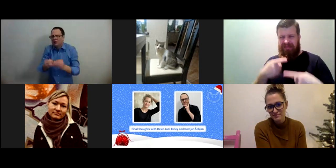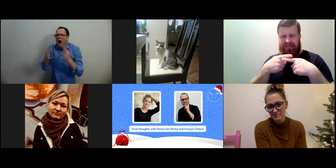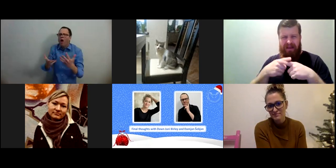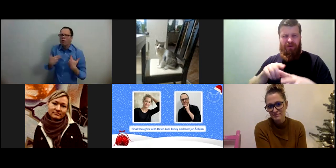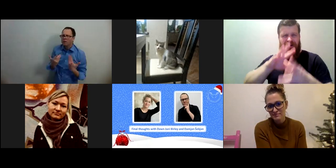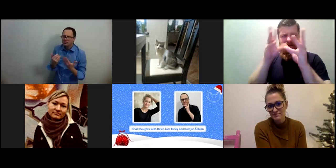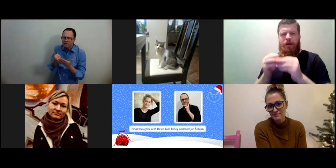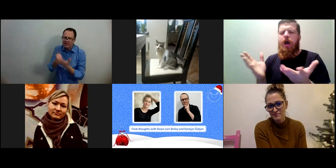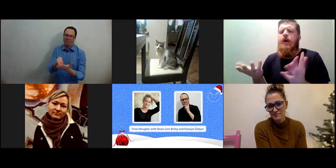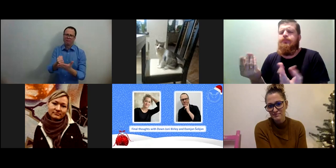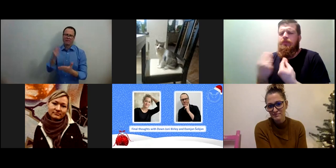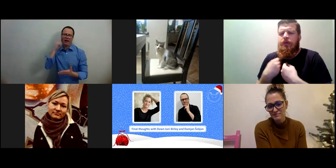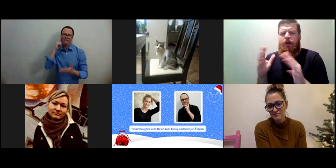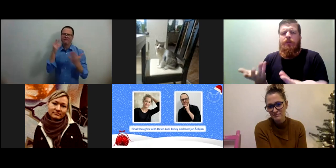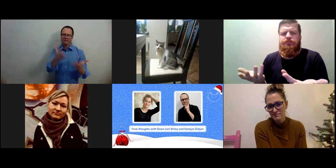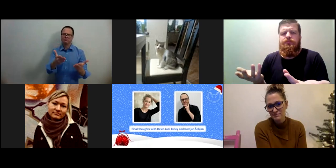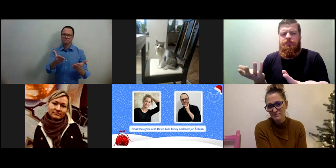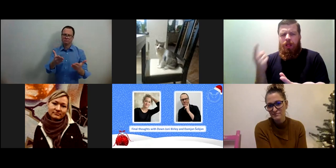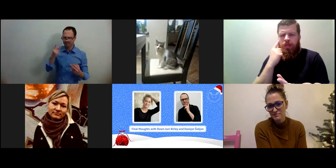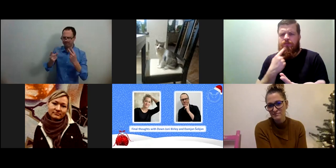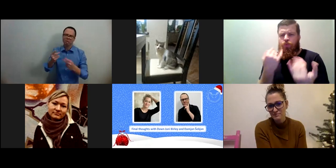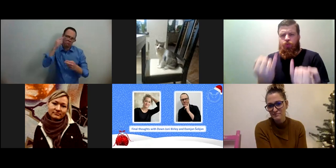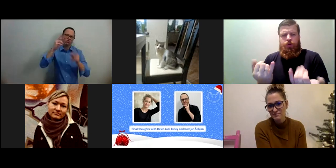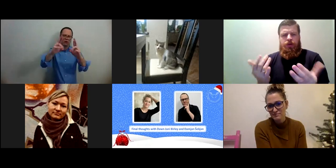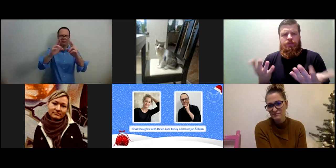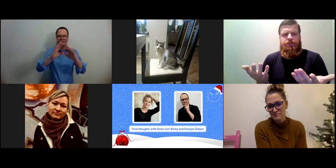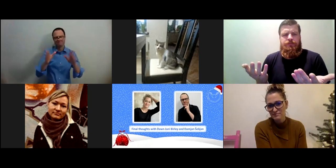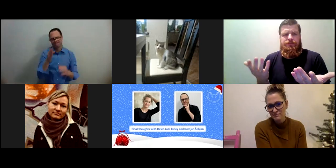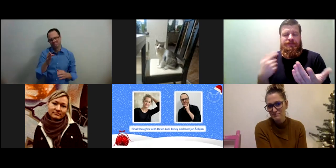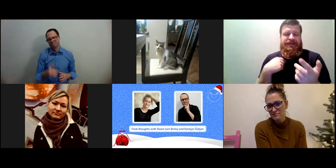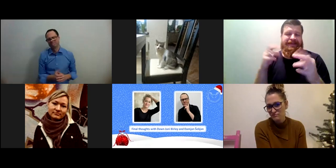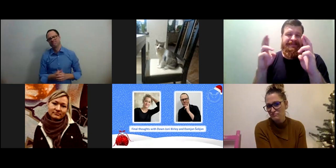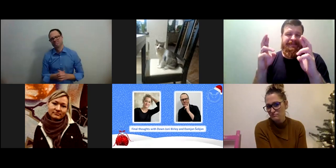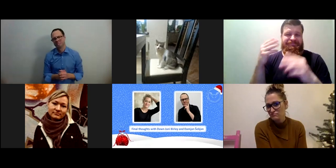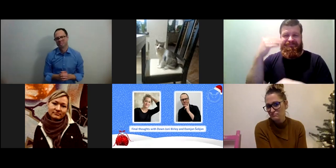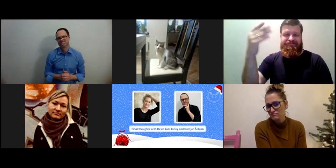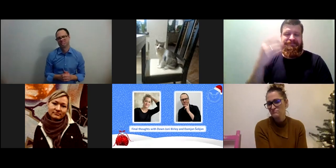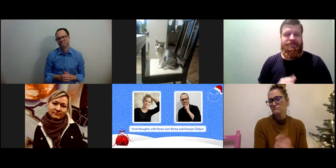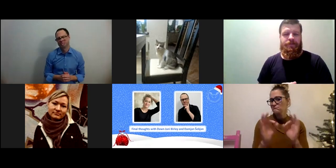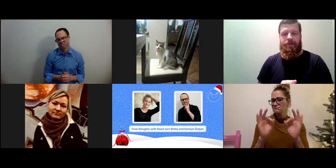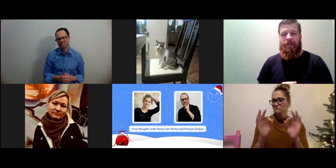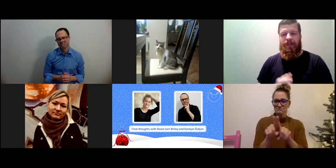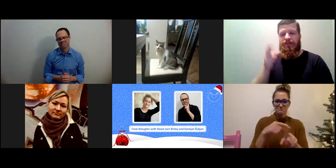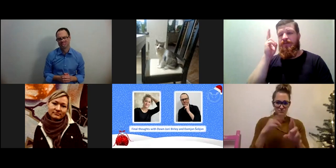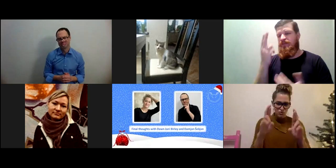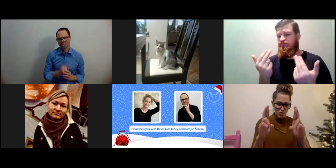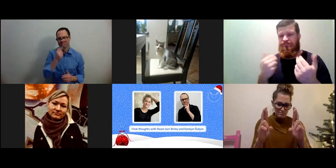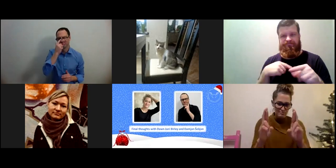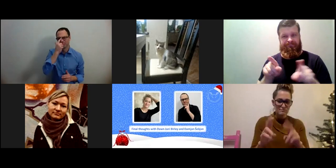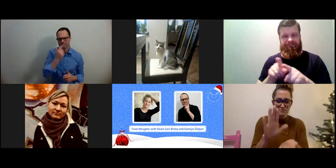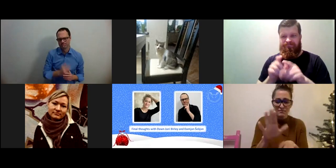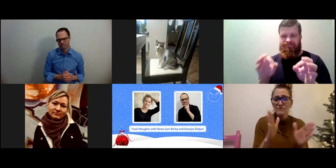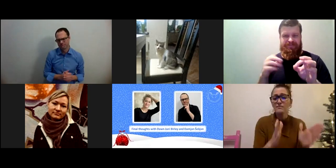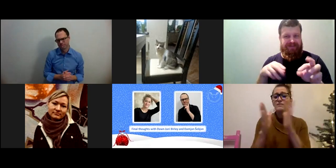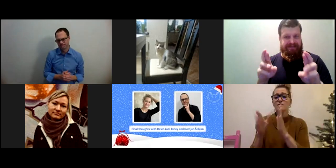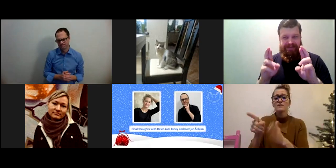multi-sign language interpretation. I want the EU to support the deaf community